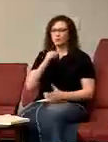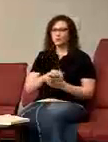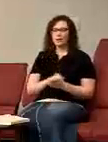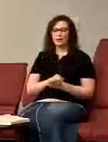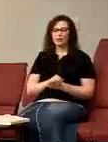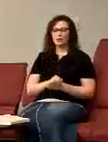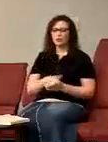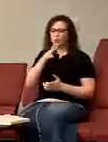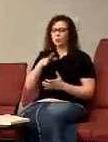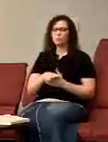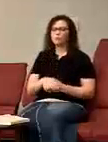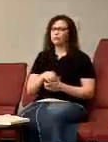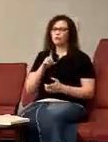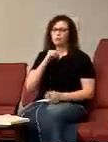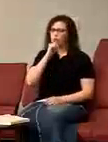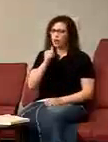surely die.